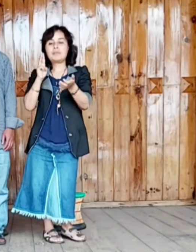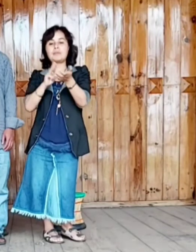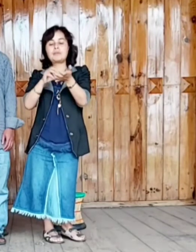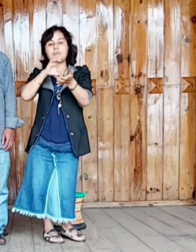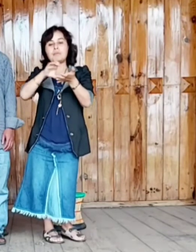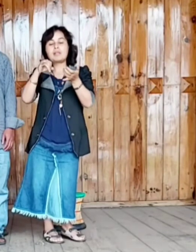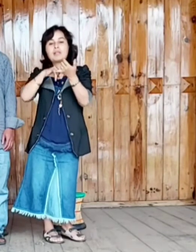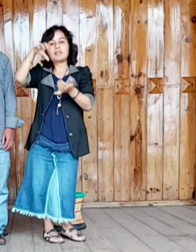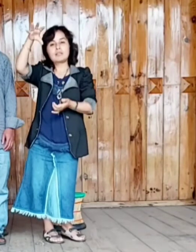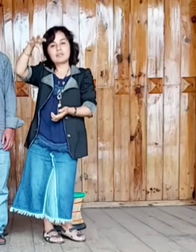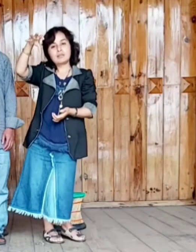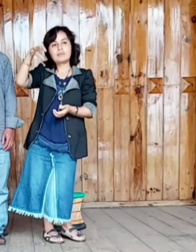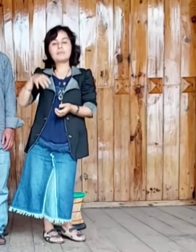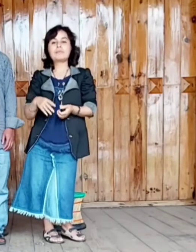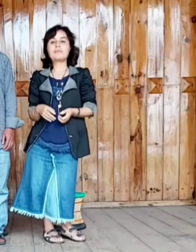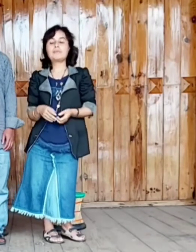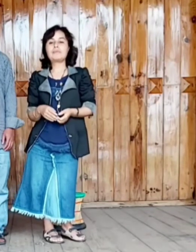Meghalaya